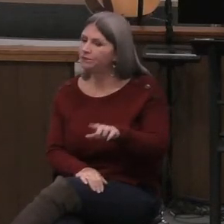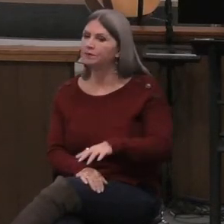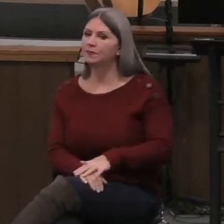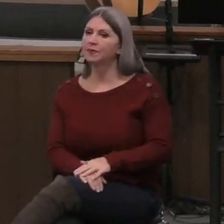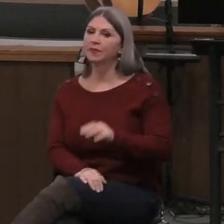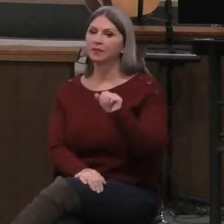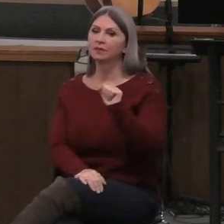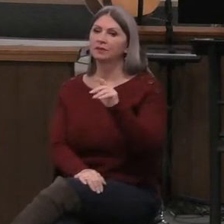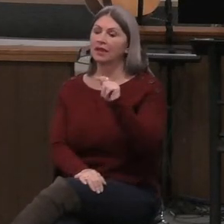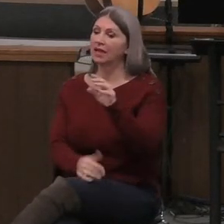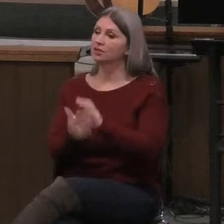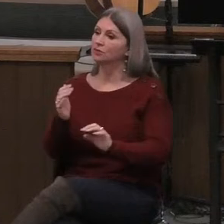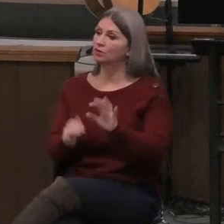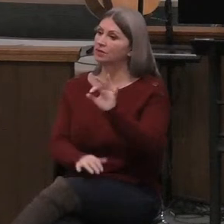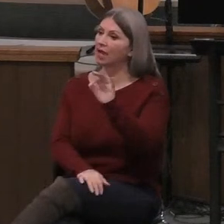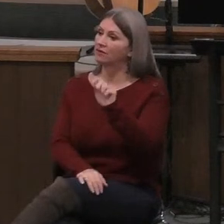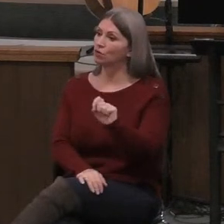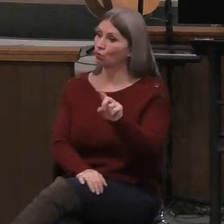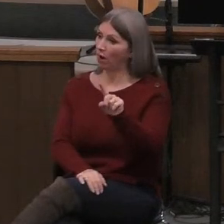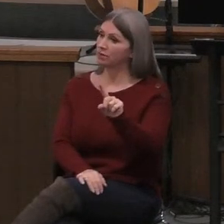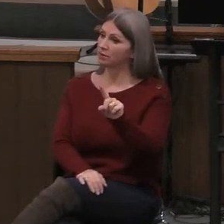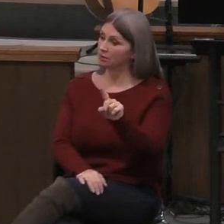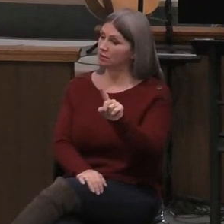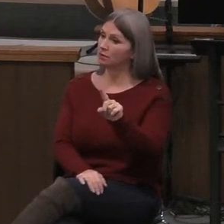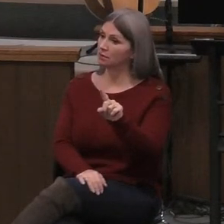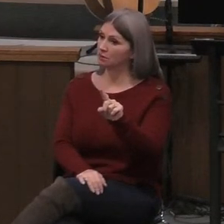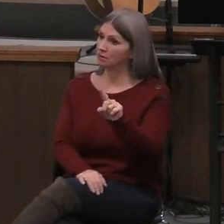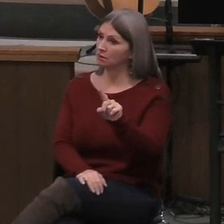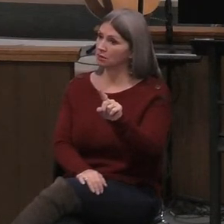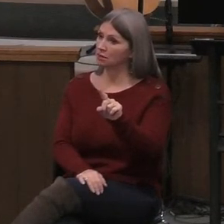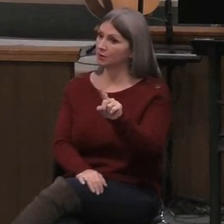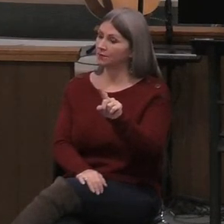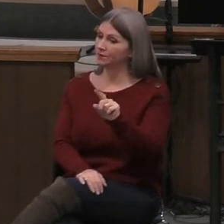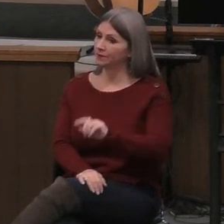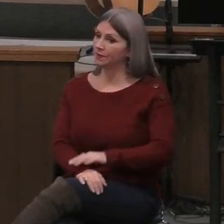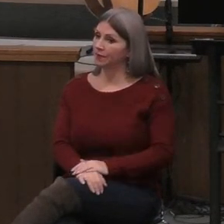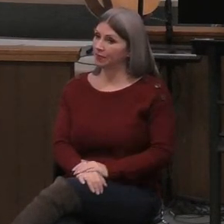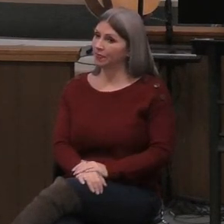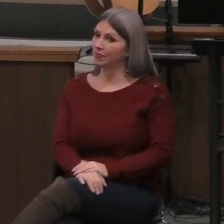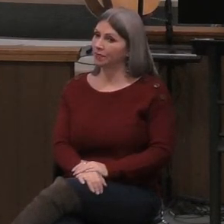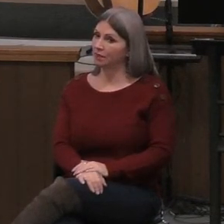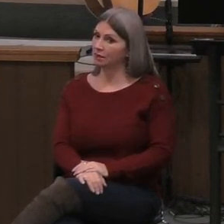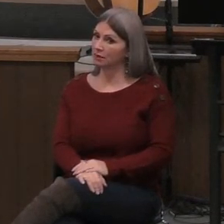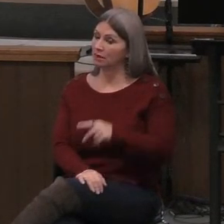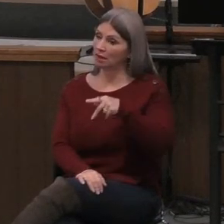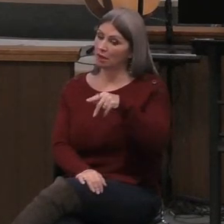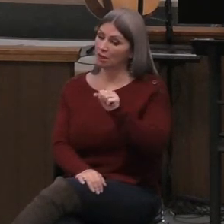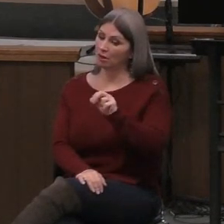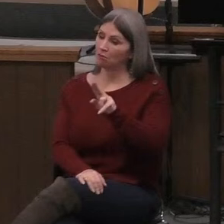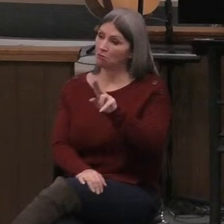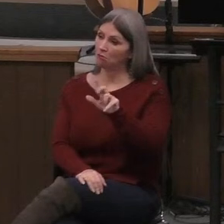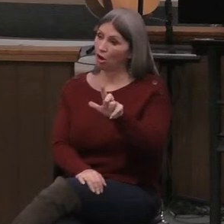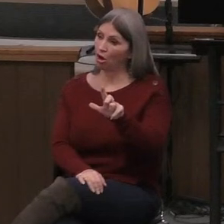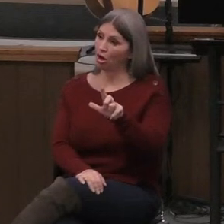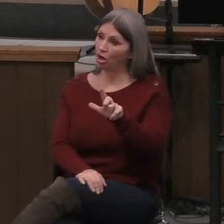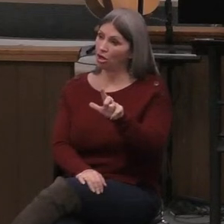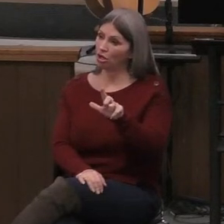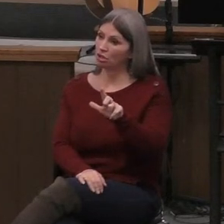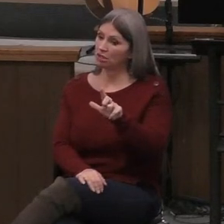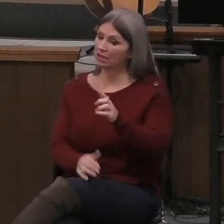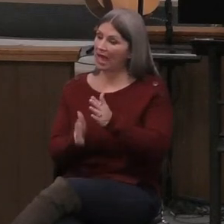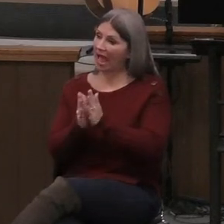In Acts 9:1 and a few verses following, Paul asks the